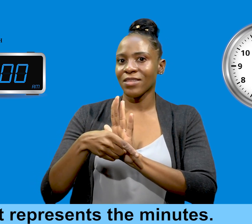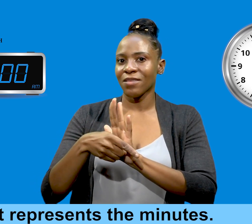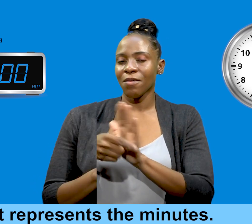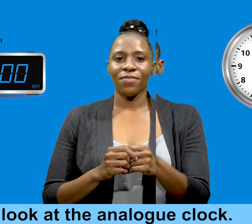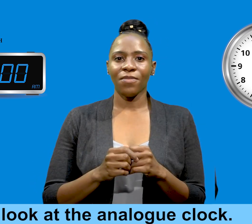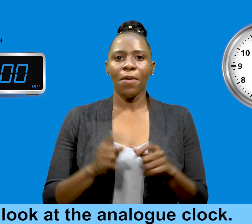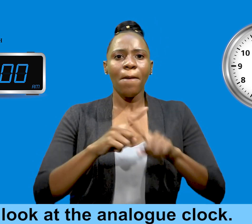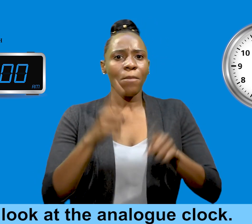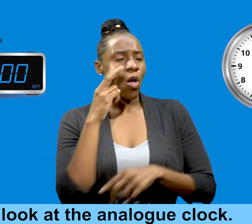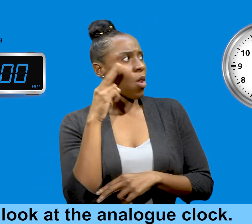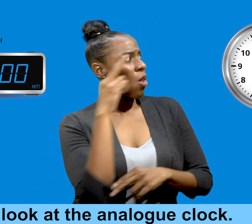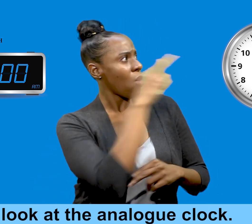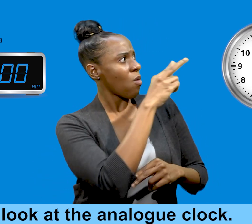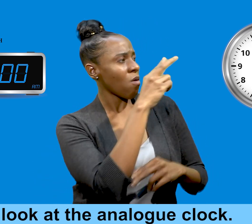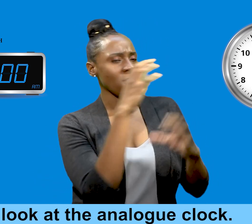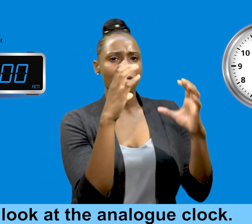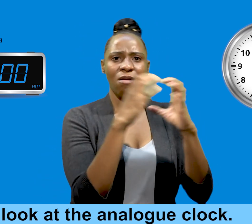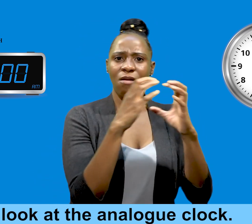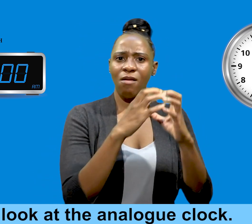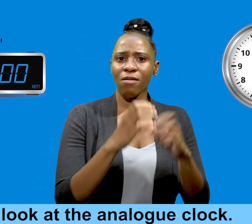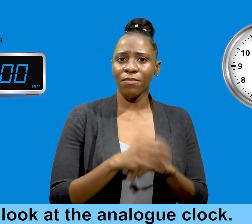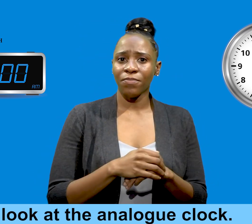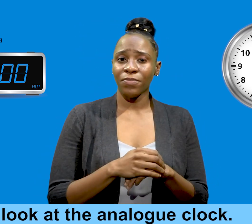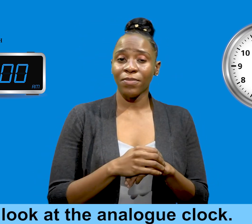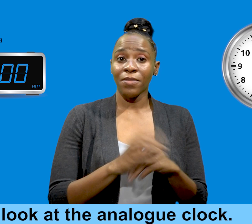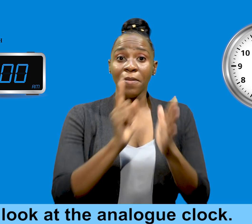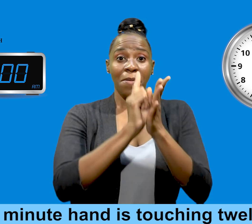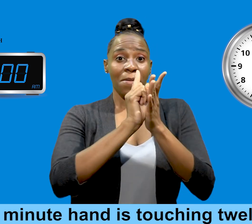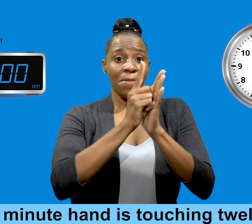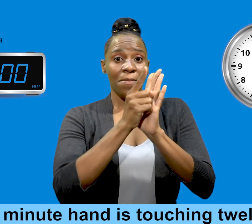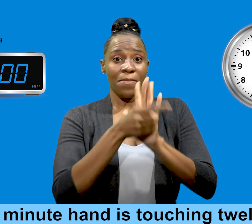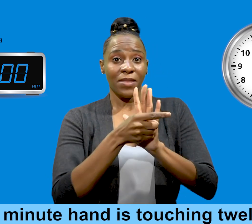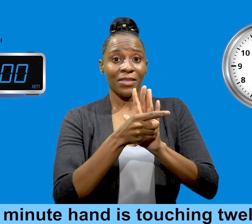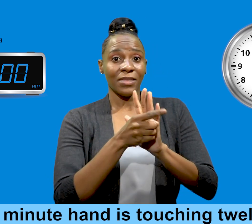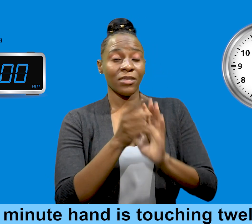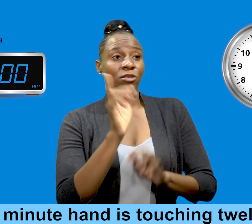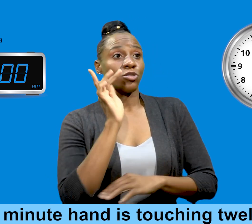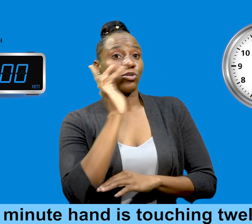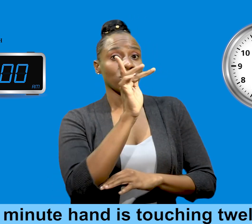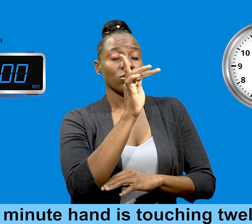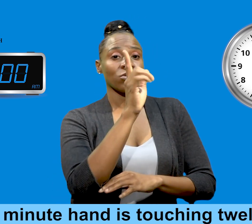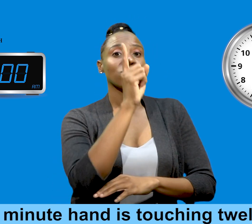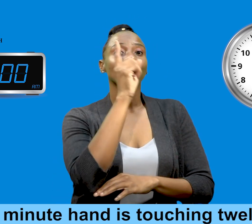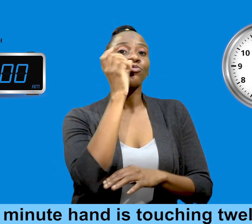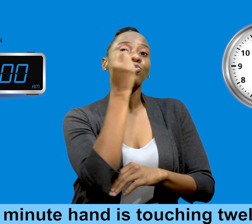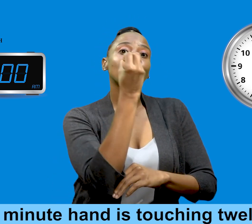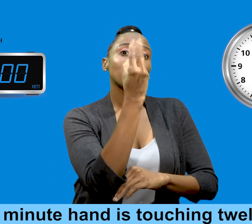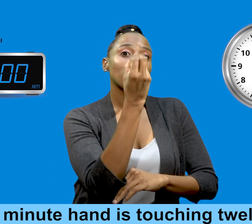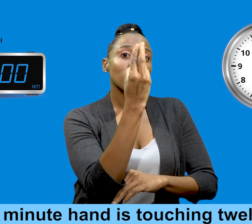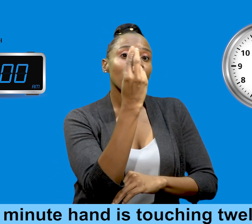minutes. But look at the analog clock. The minute hand is touching